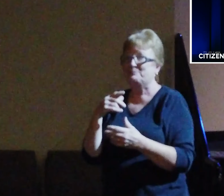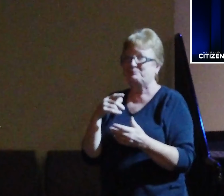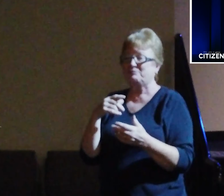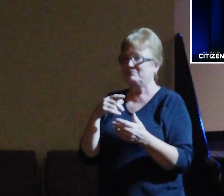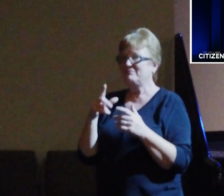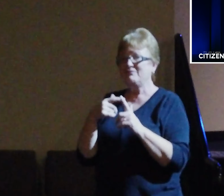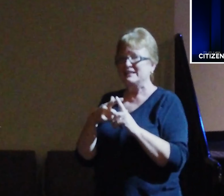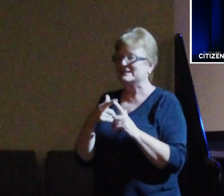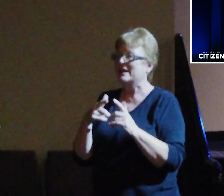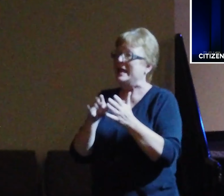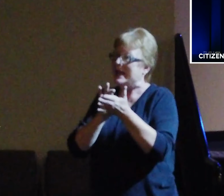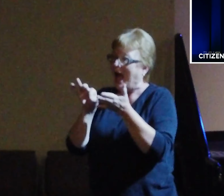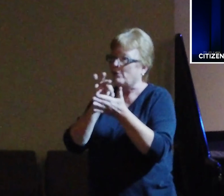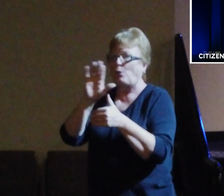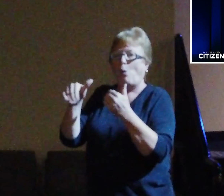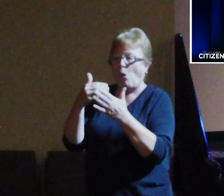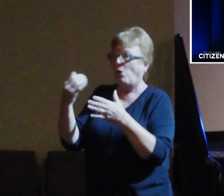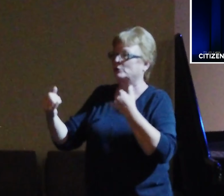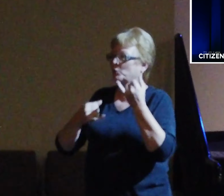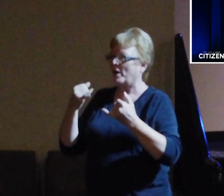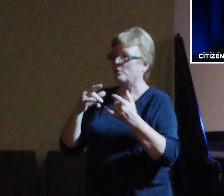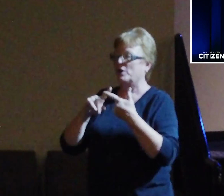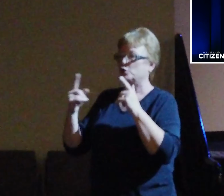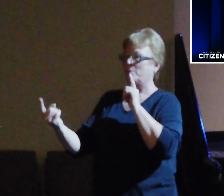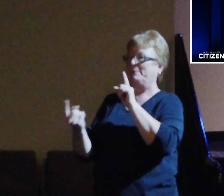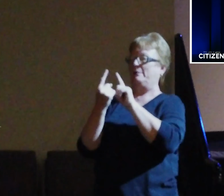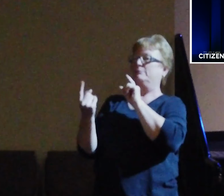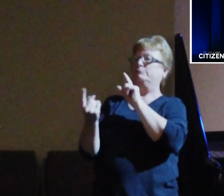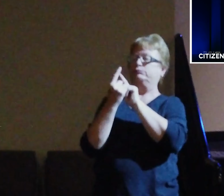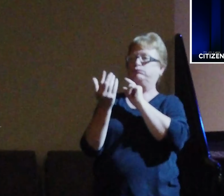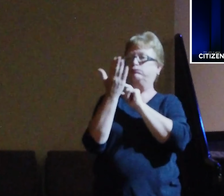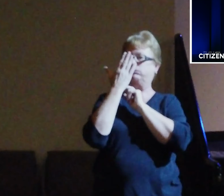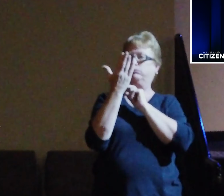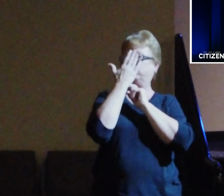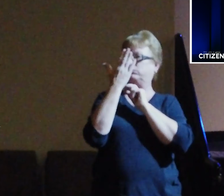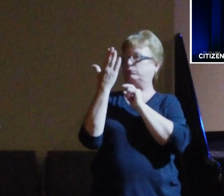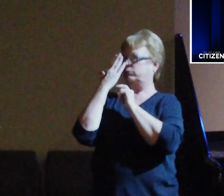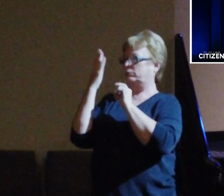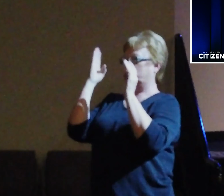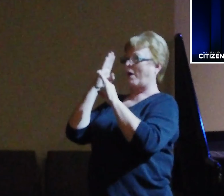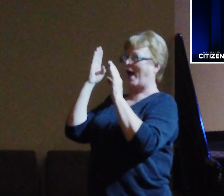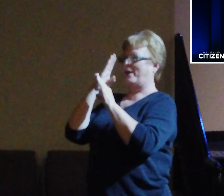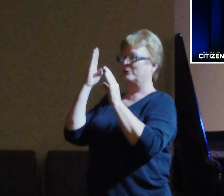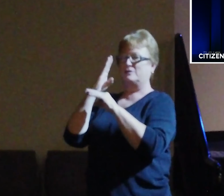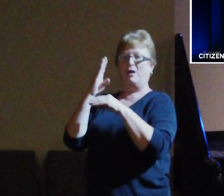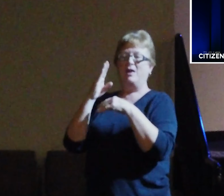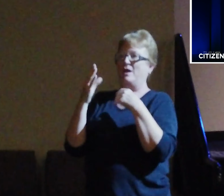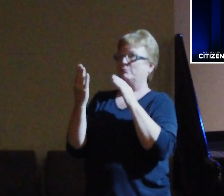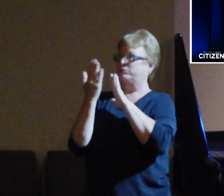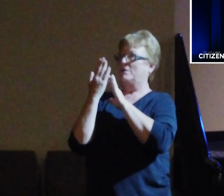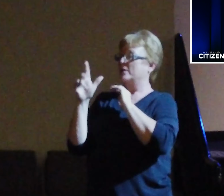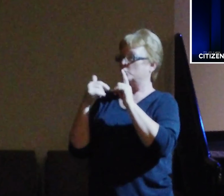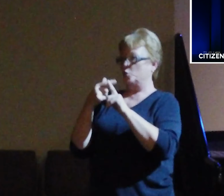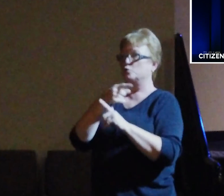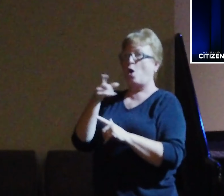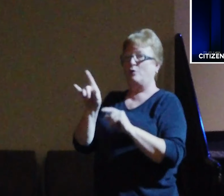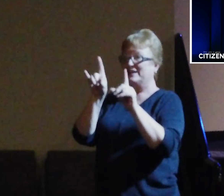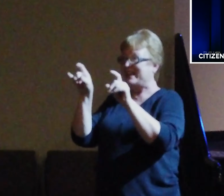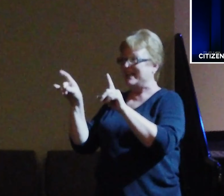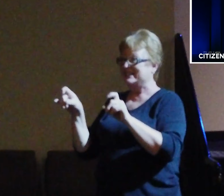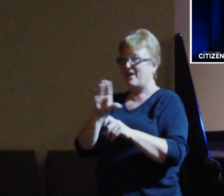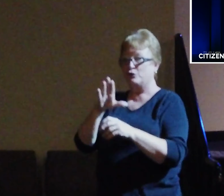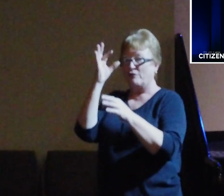It says, count it all joy, my brothers, when you meet trials of various kinds. For you know that the testing of your